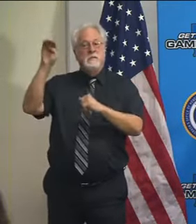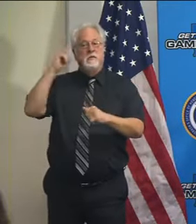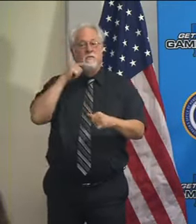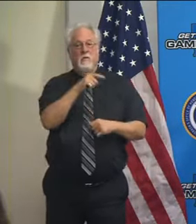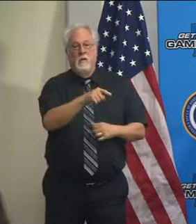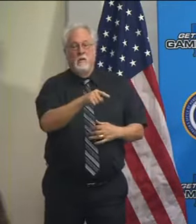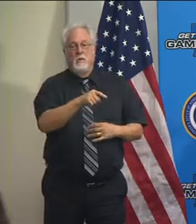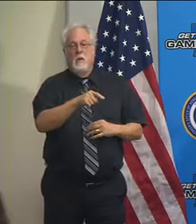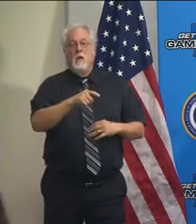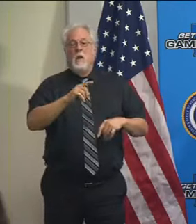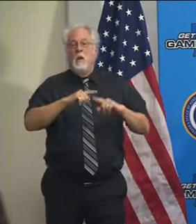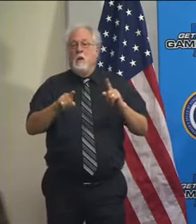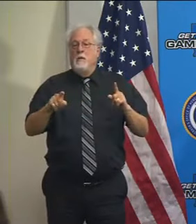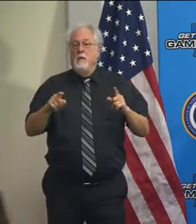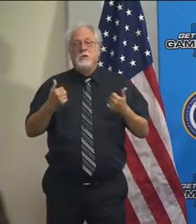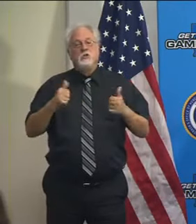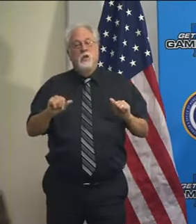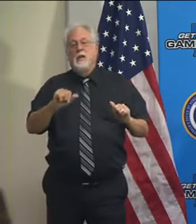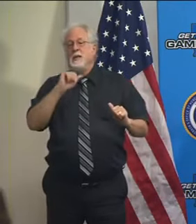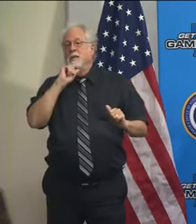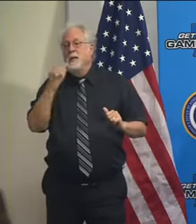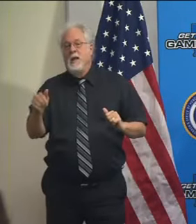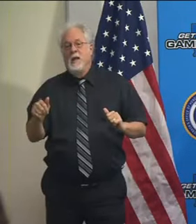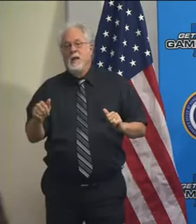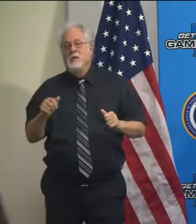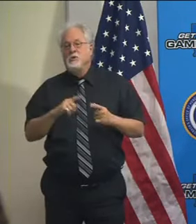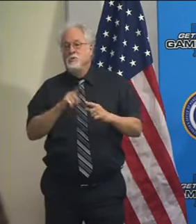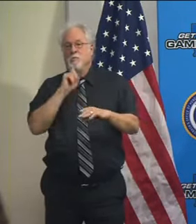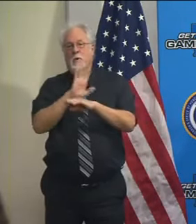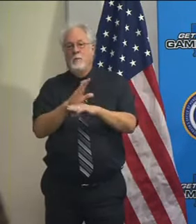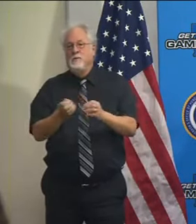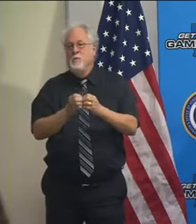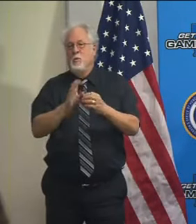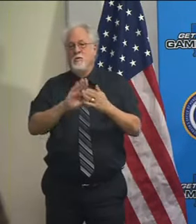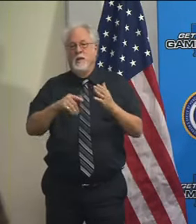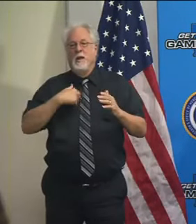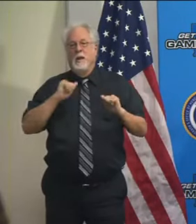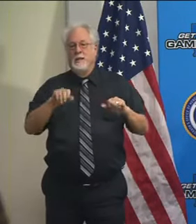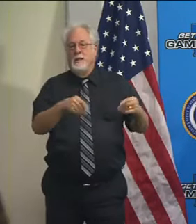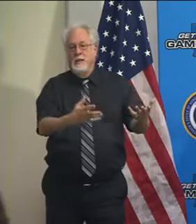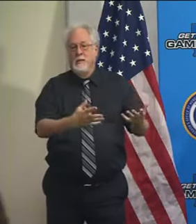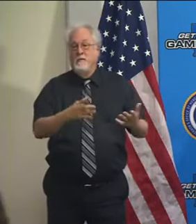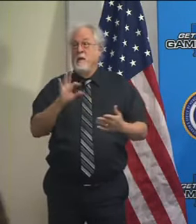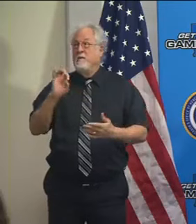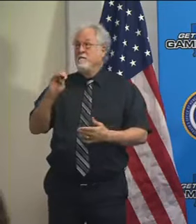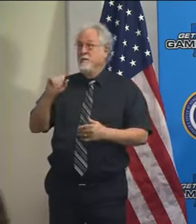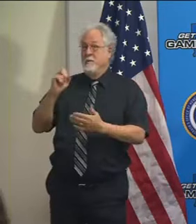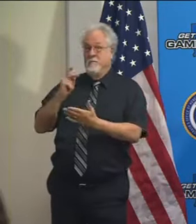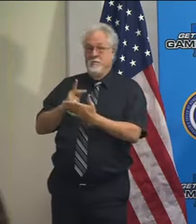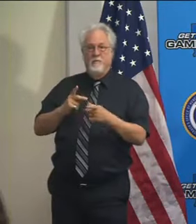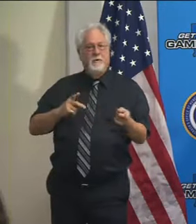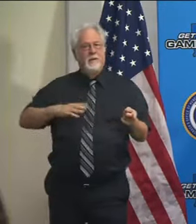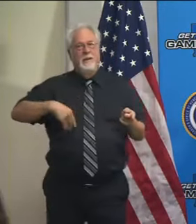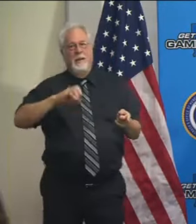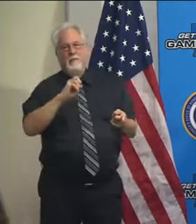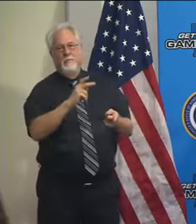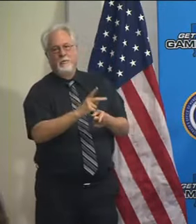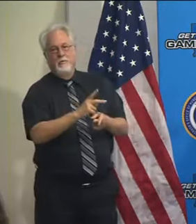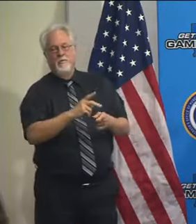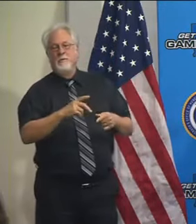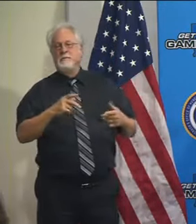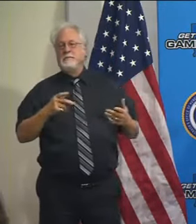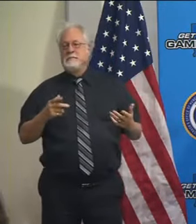behalf. But I try not to promise more than I can deliver, and until FEMA approves, they're not approved. And